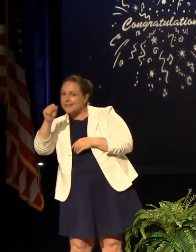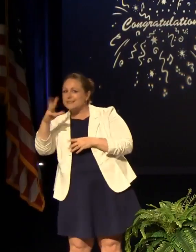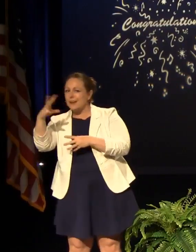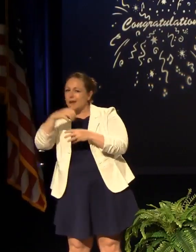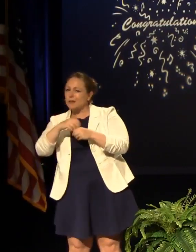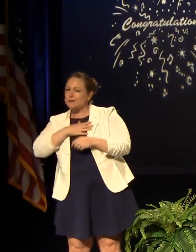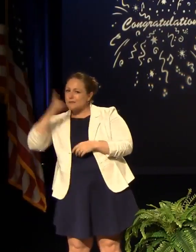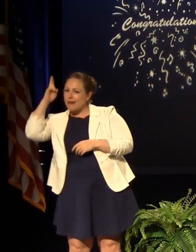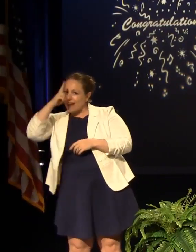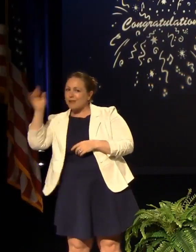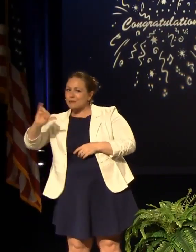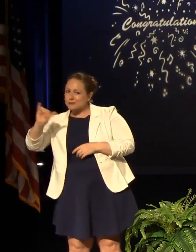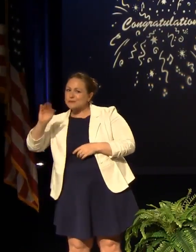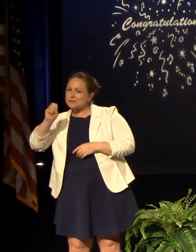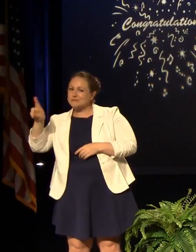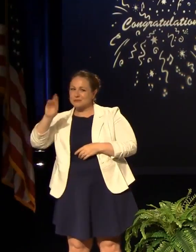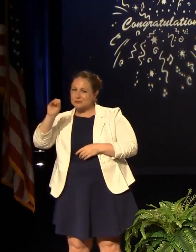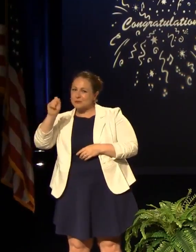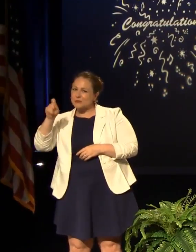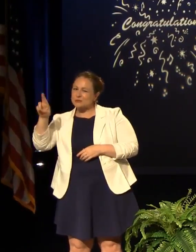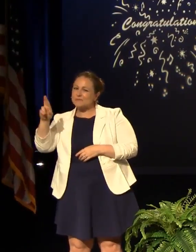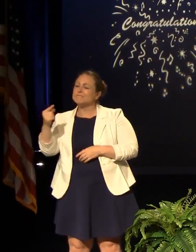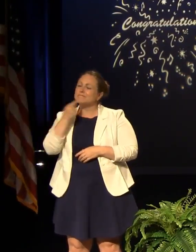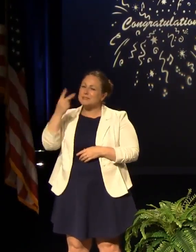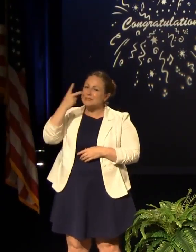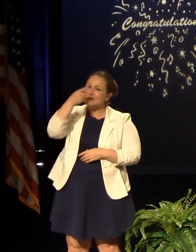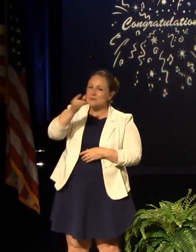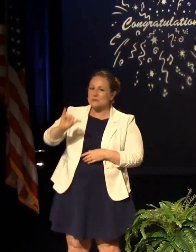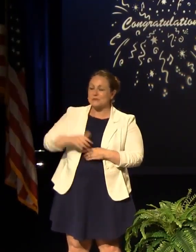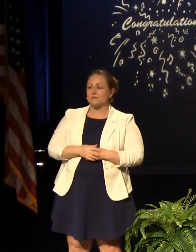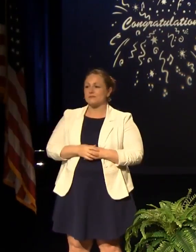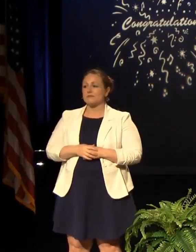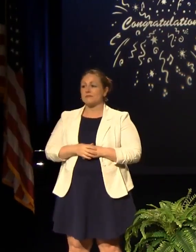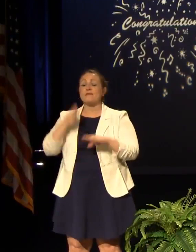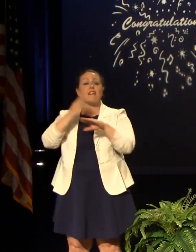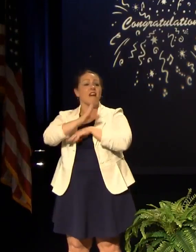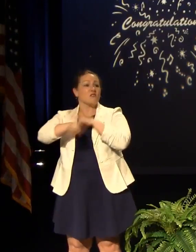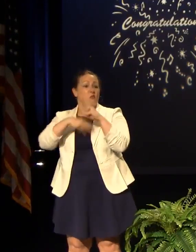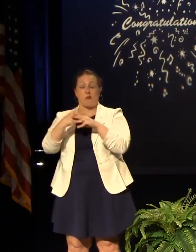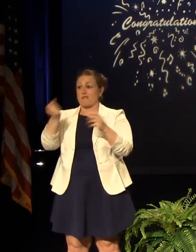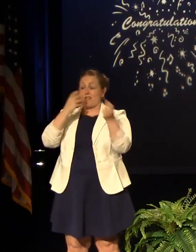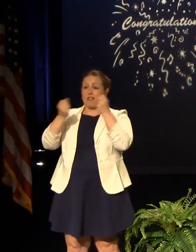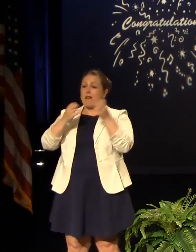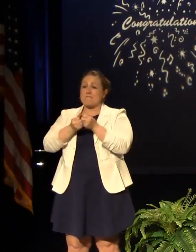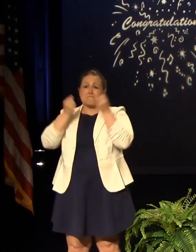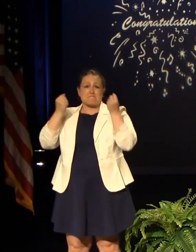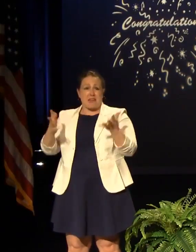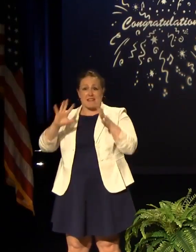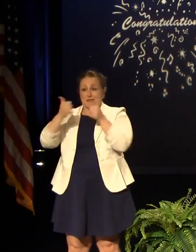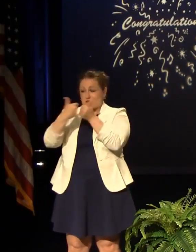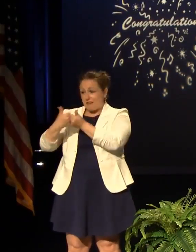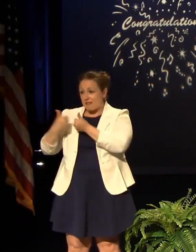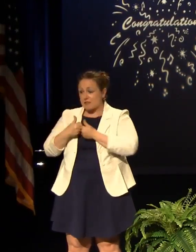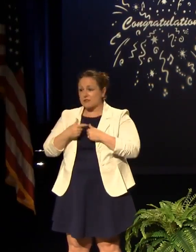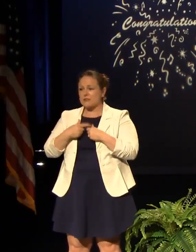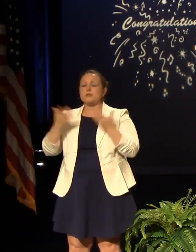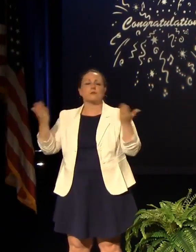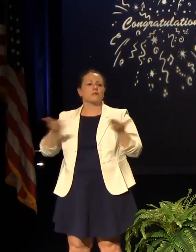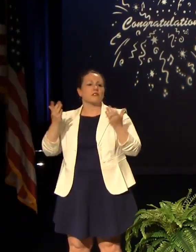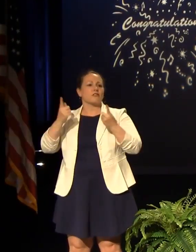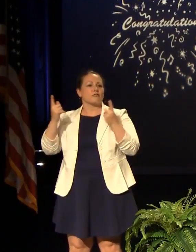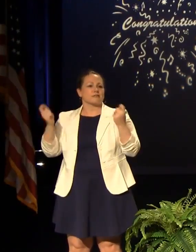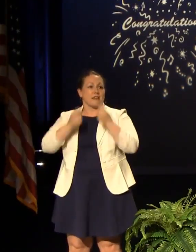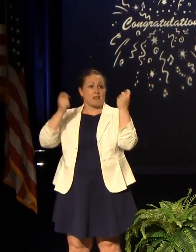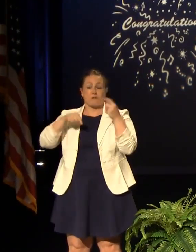my uncle, Mr. Oster. After everything the world has thrown at us, we're finally here to celebrate not just the end of this chapter of our